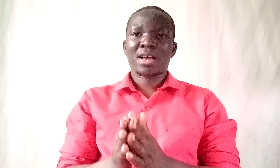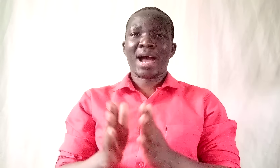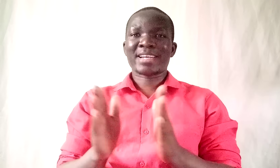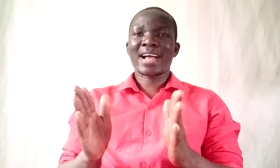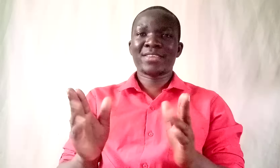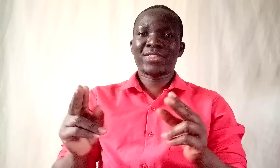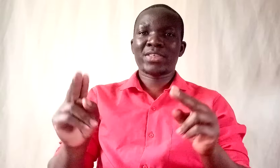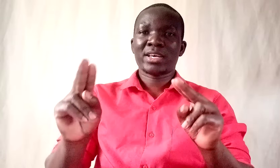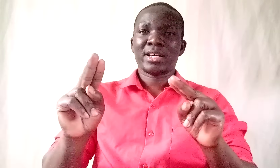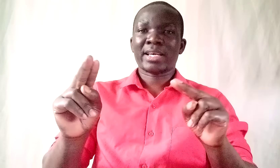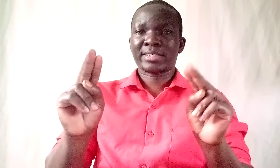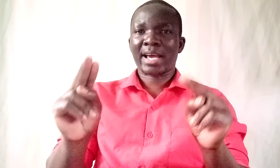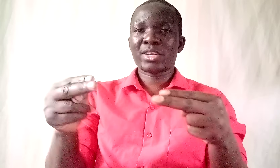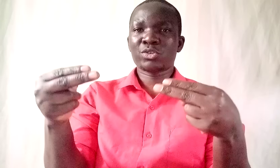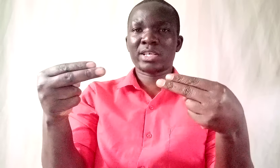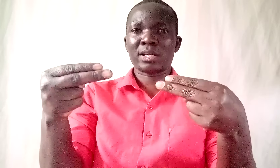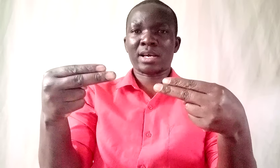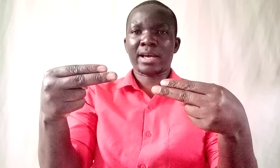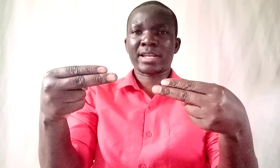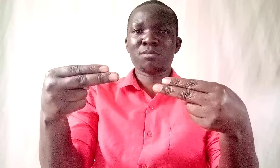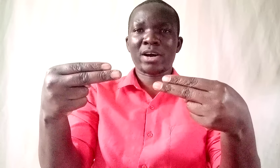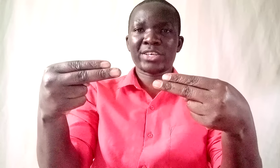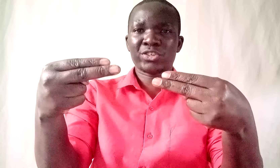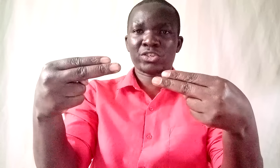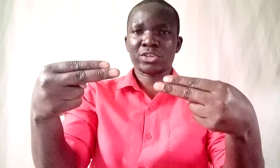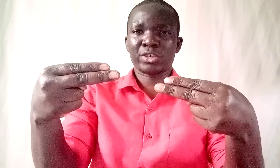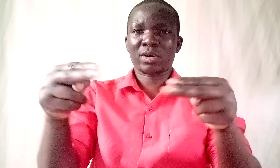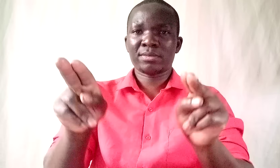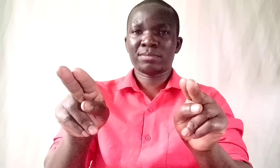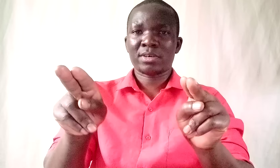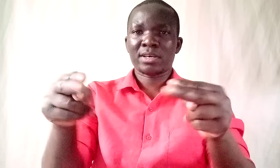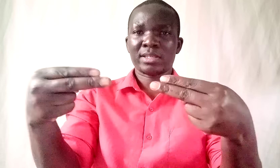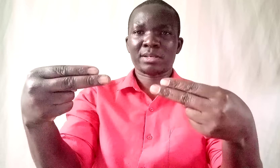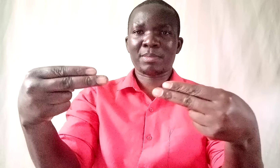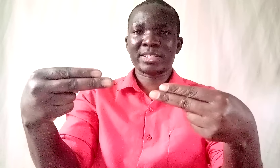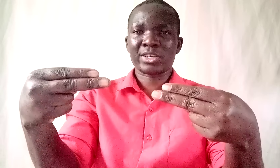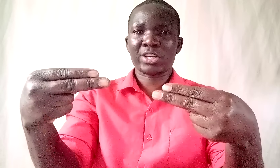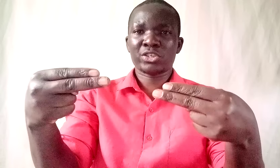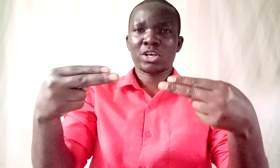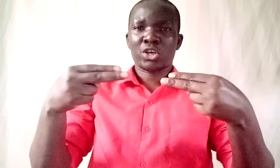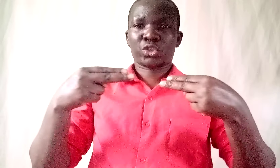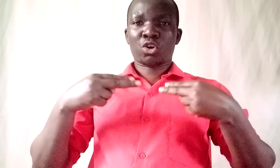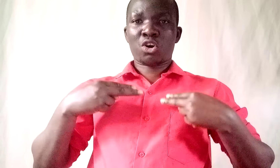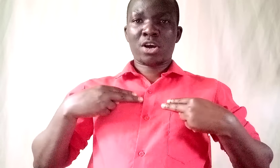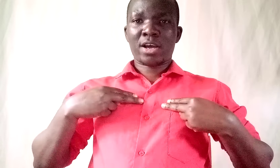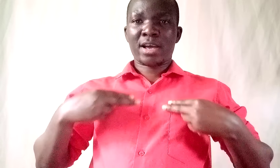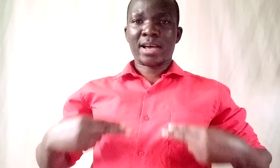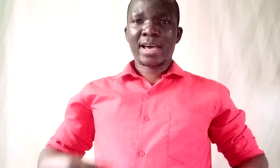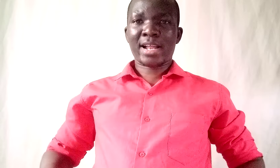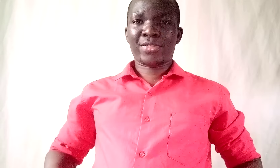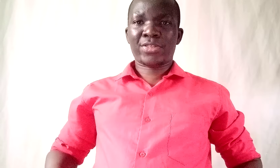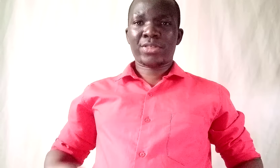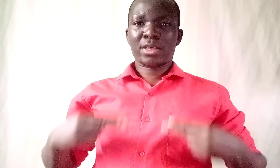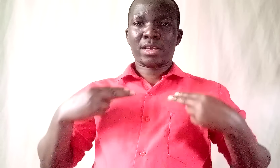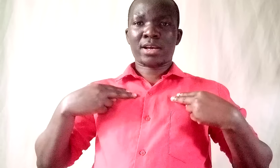and health is signed using double H, this one. Remember this H. So health,